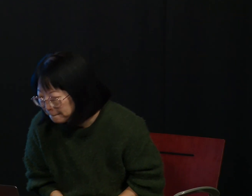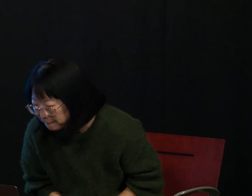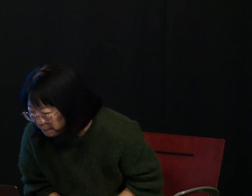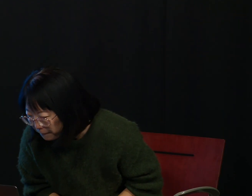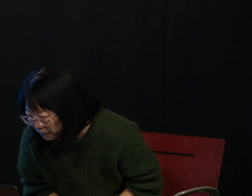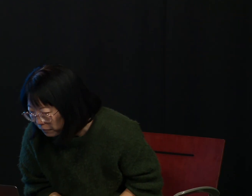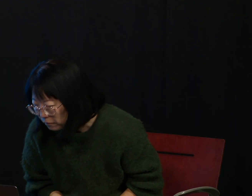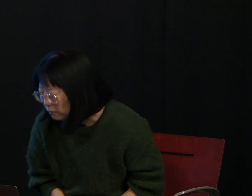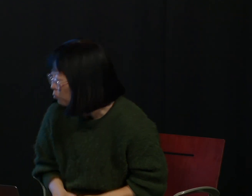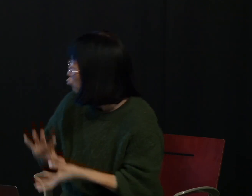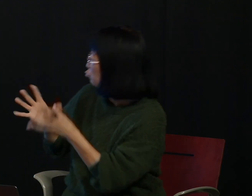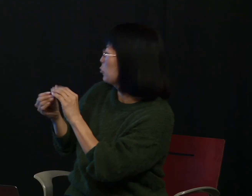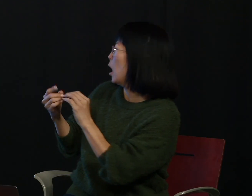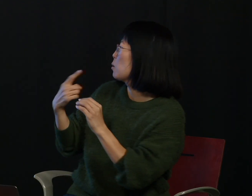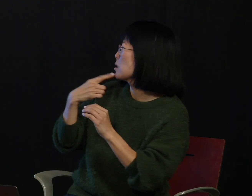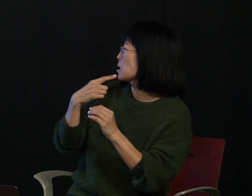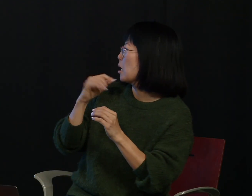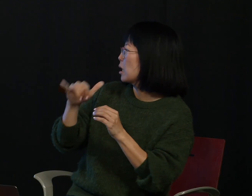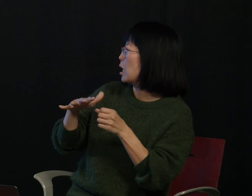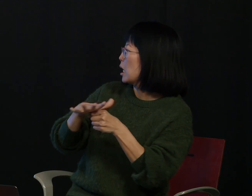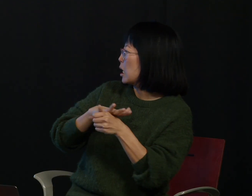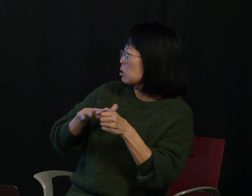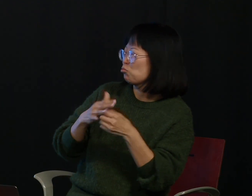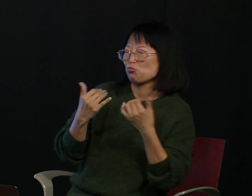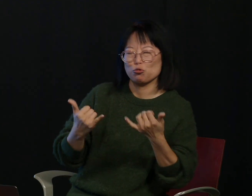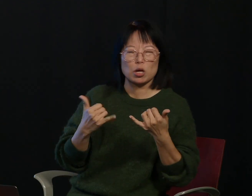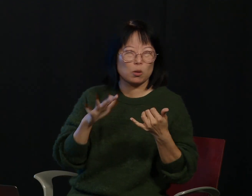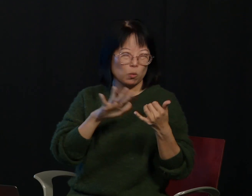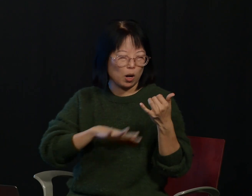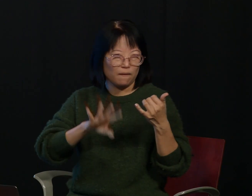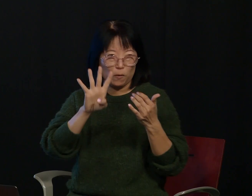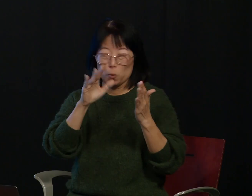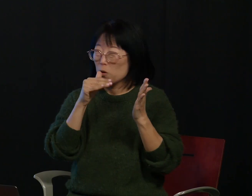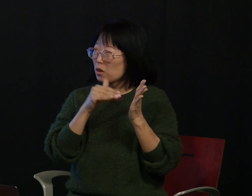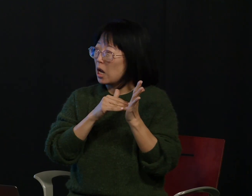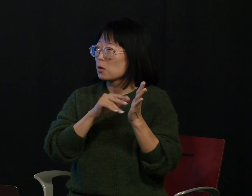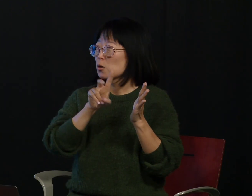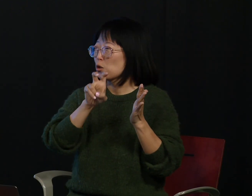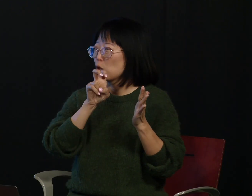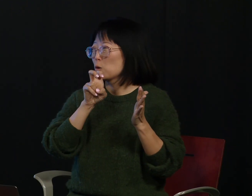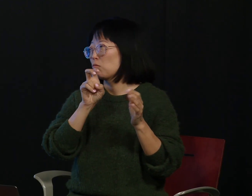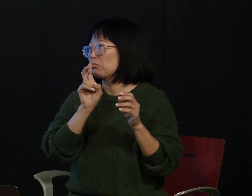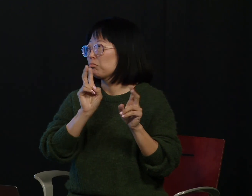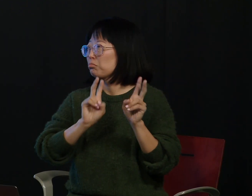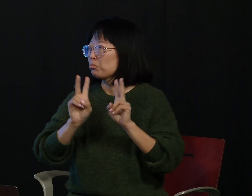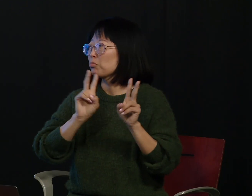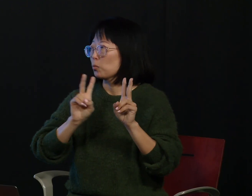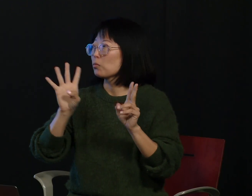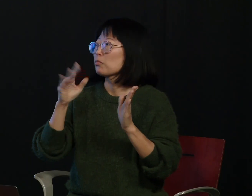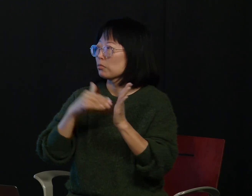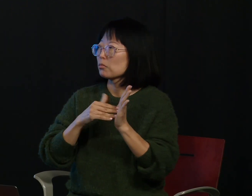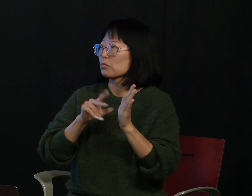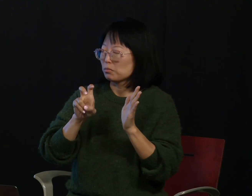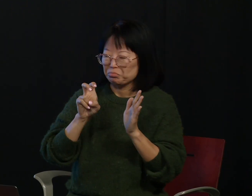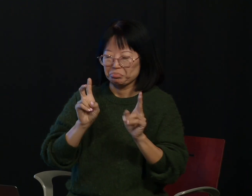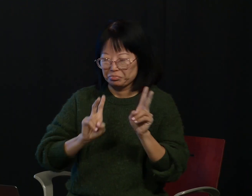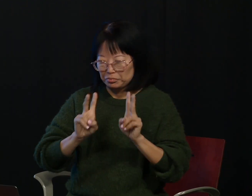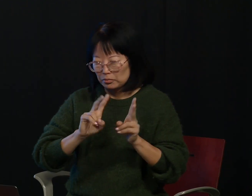part of Mexico. In total, I would say that currently there's about 4,200 people that